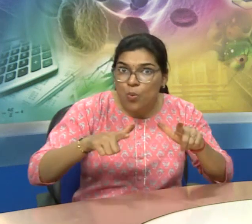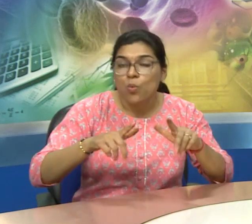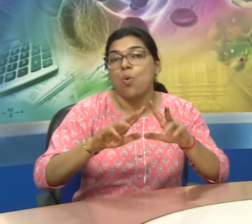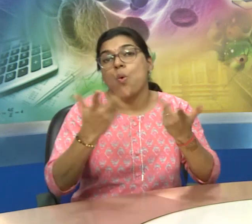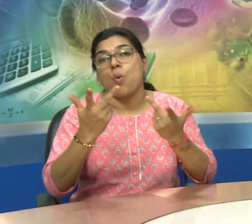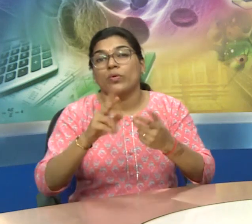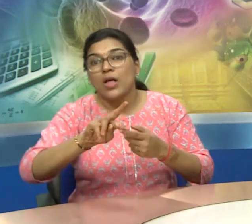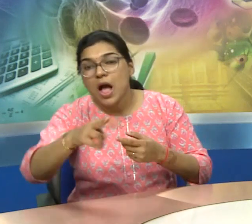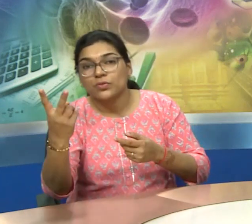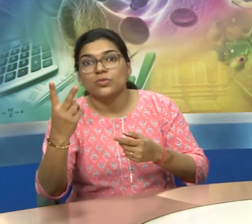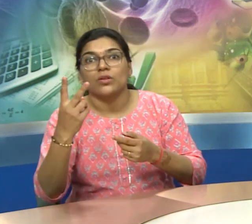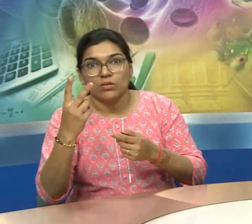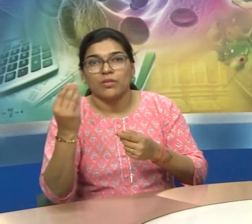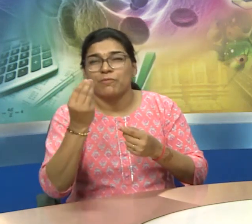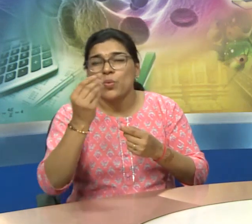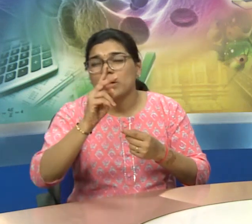So they also have their library